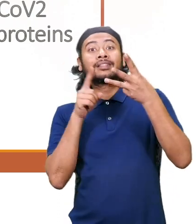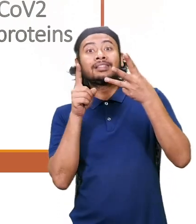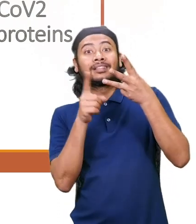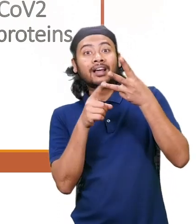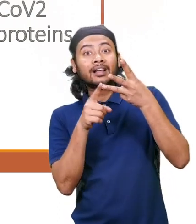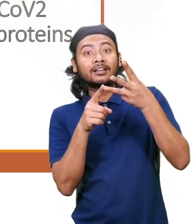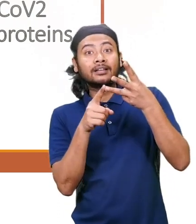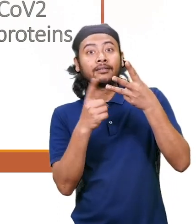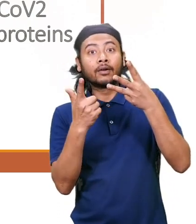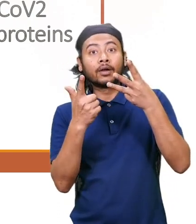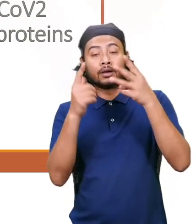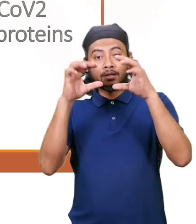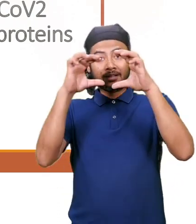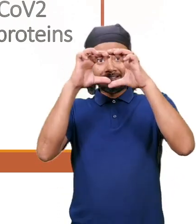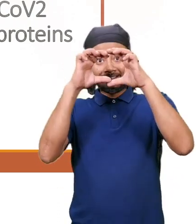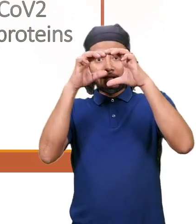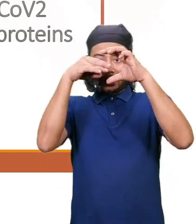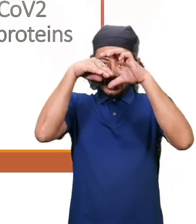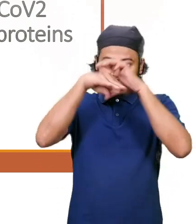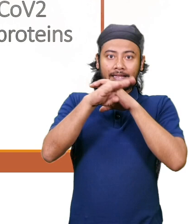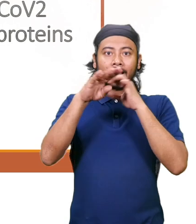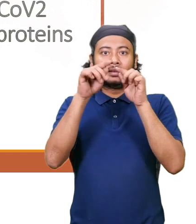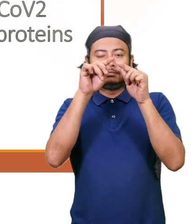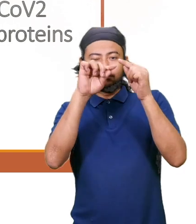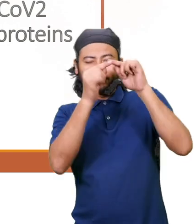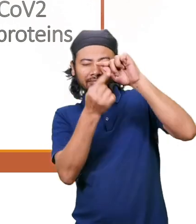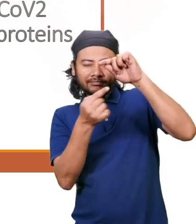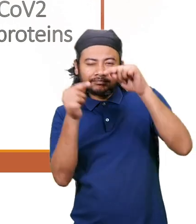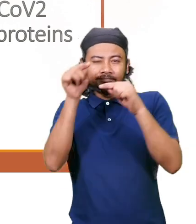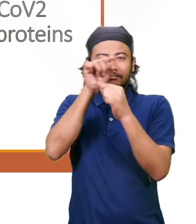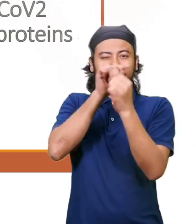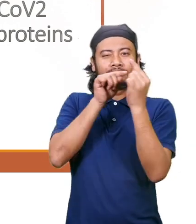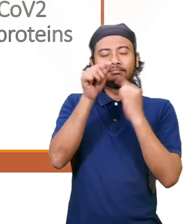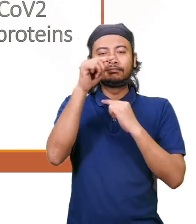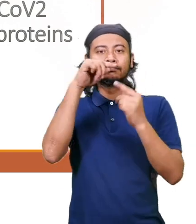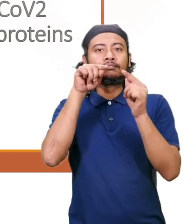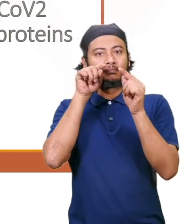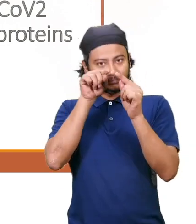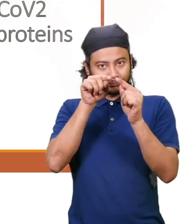inside the membrane, and membrane protein.